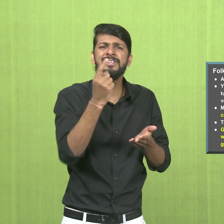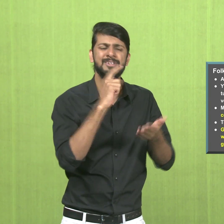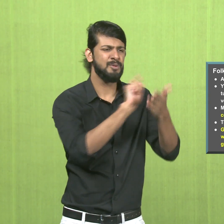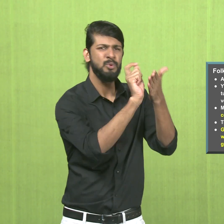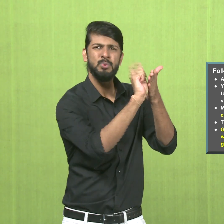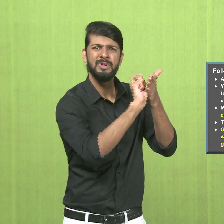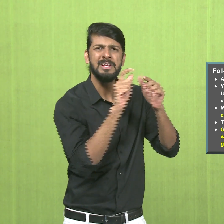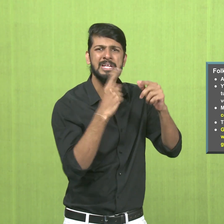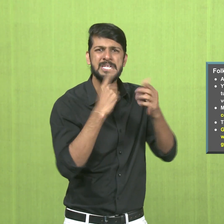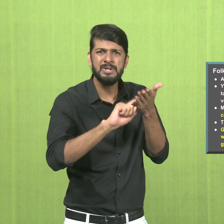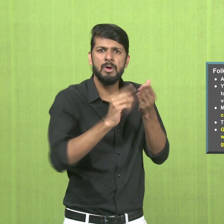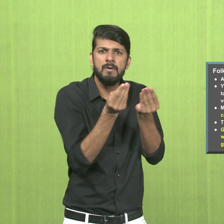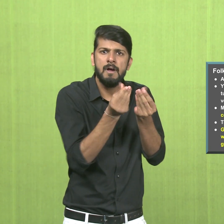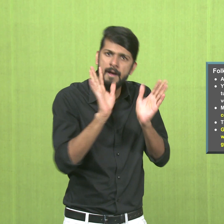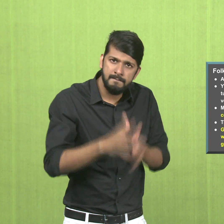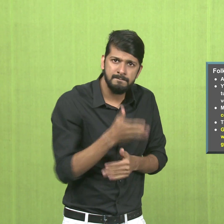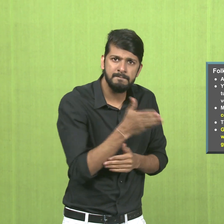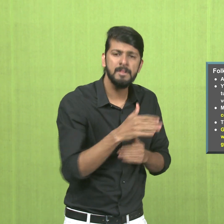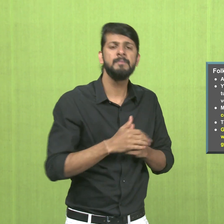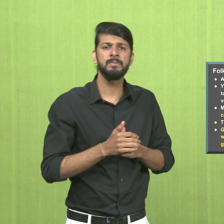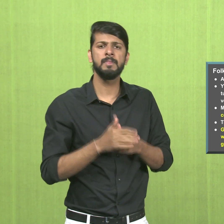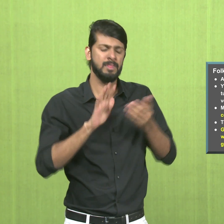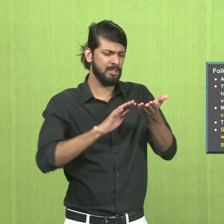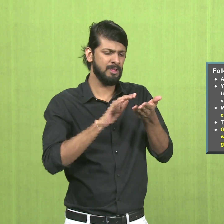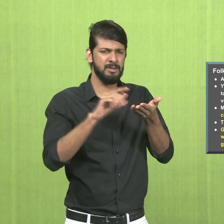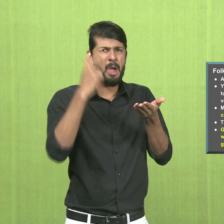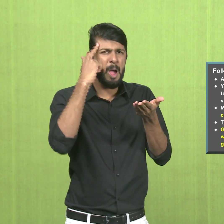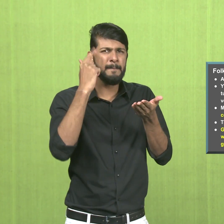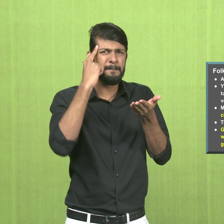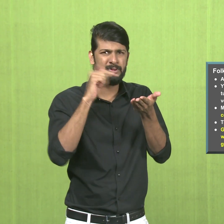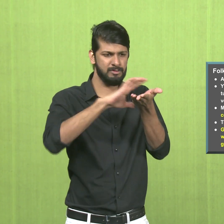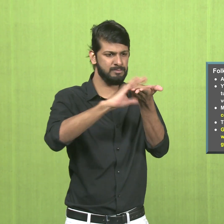or chalk, then lamp soot,